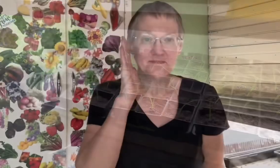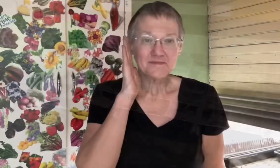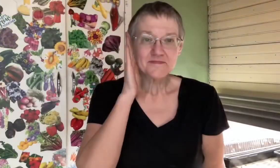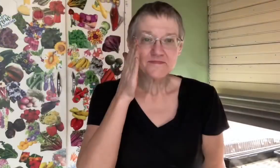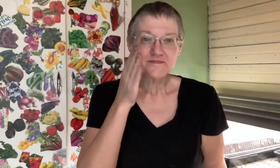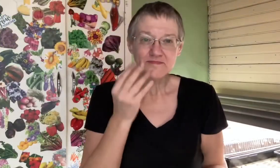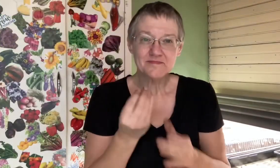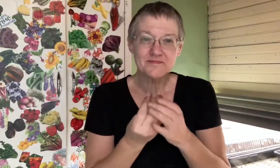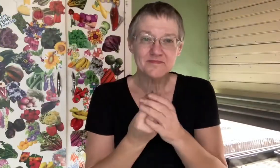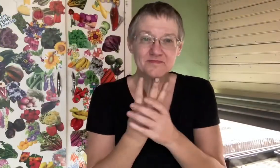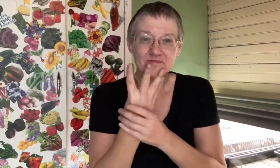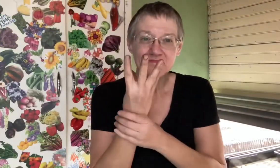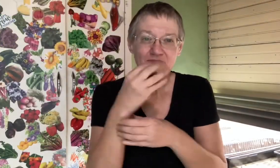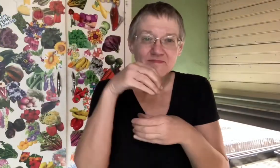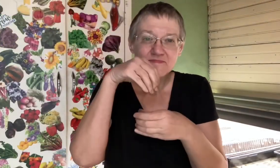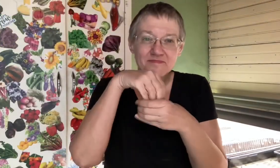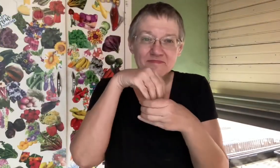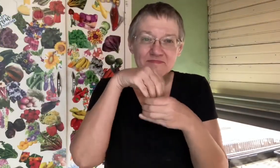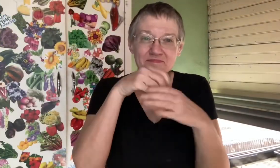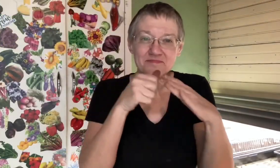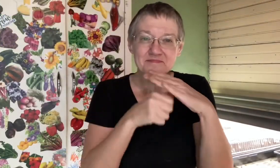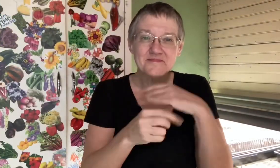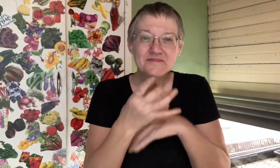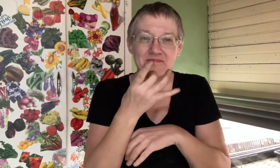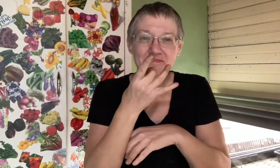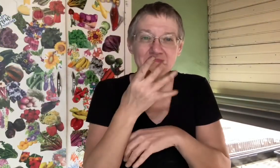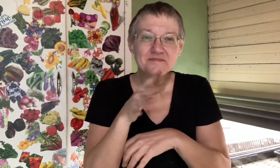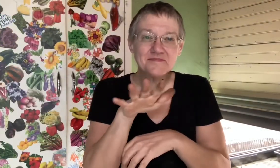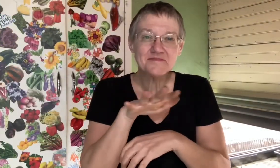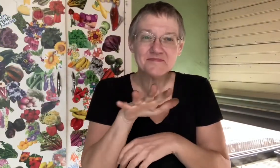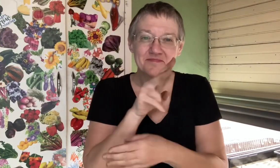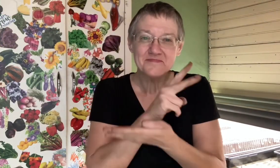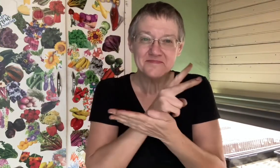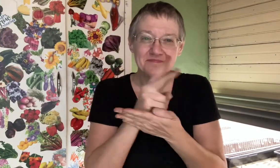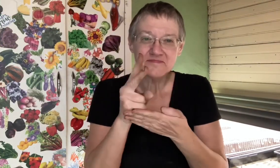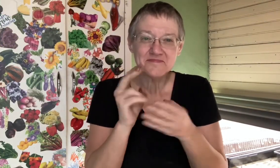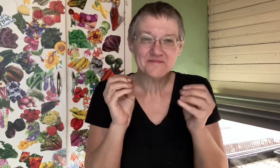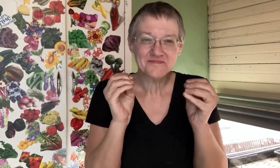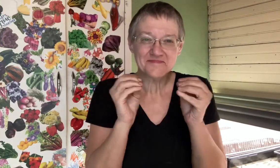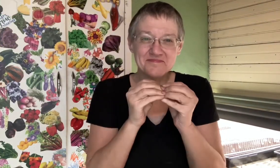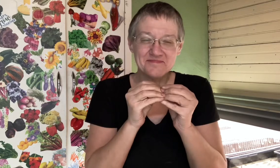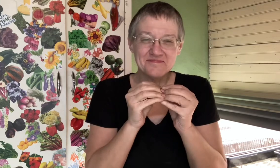They're going to grow in this location inside under the lights for 2 more weeks.